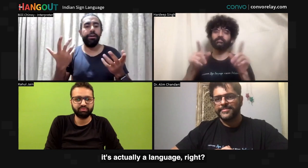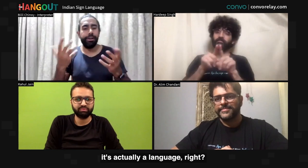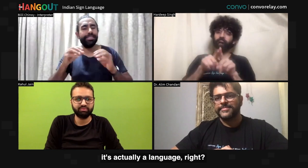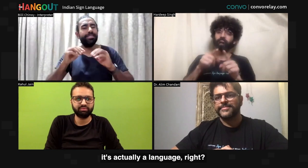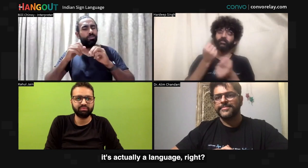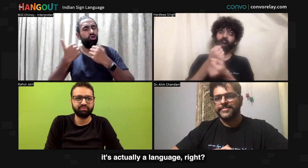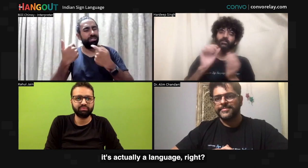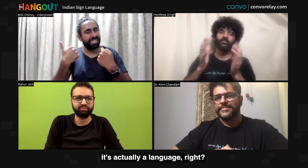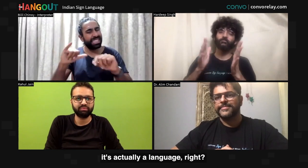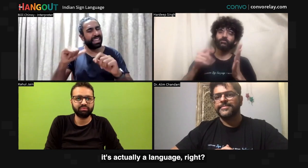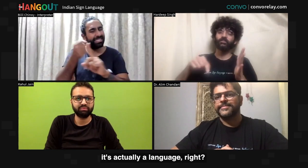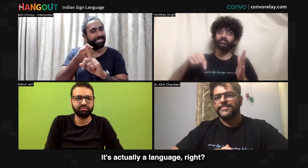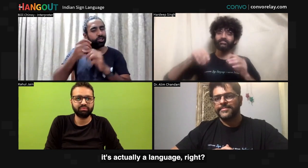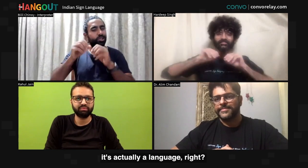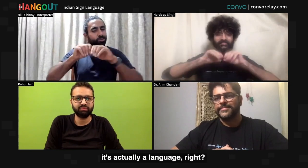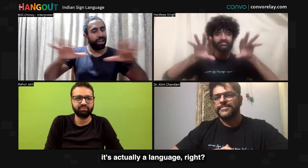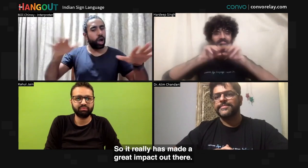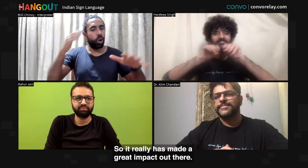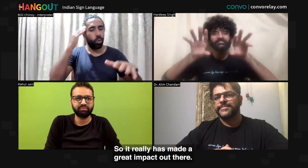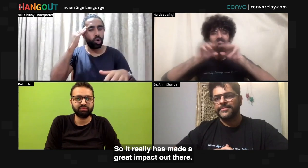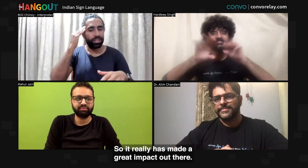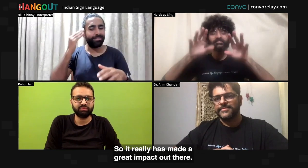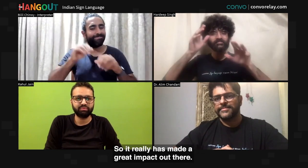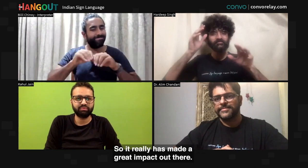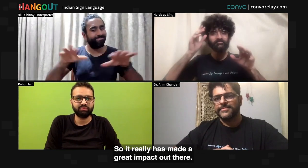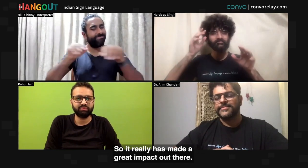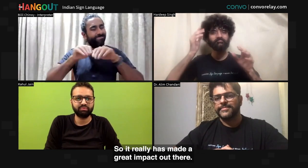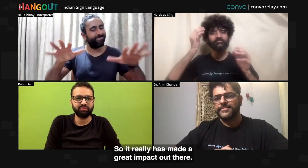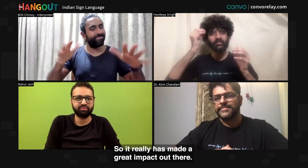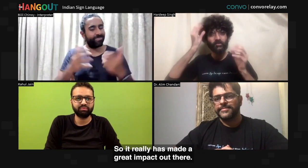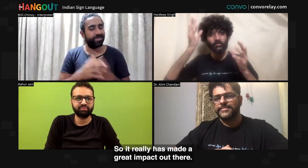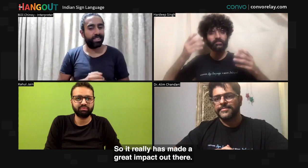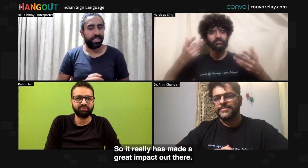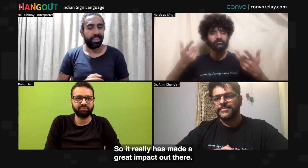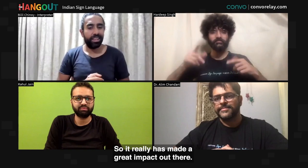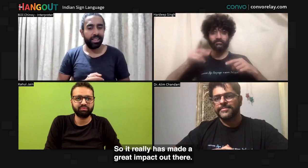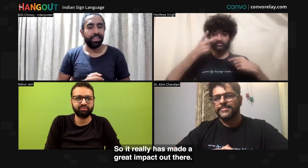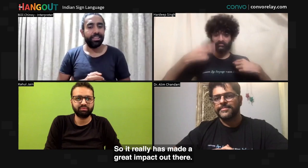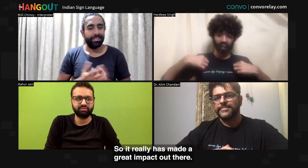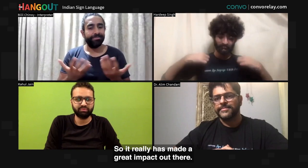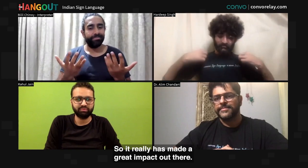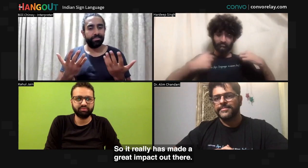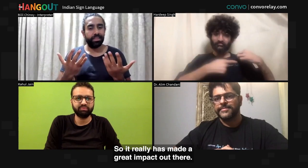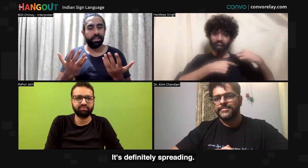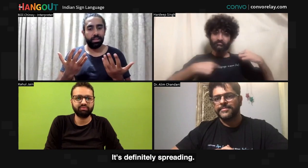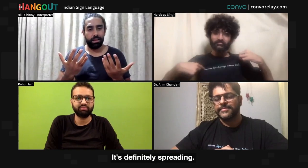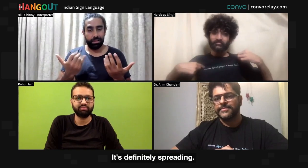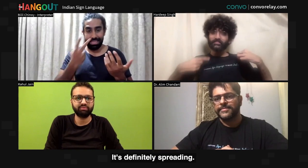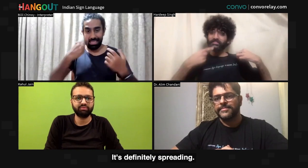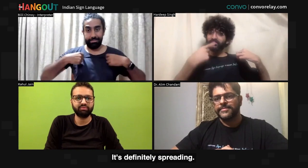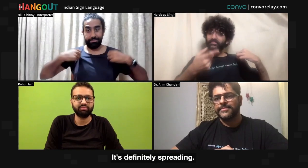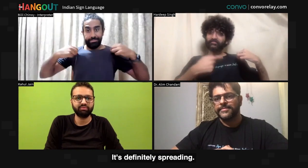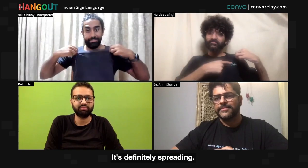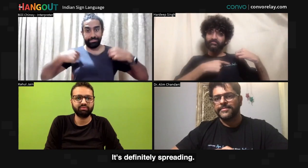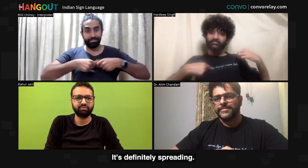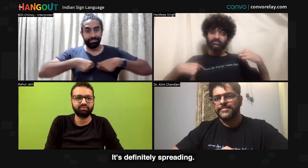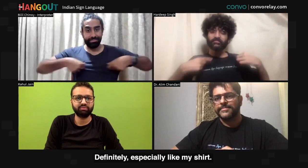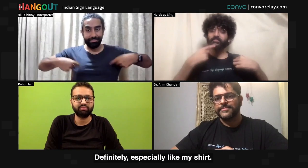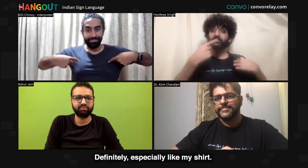It's actually a language, right? So it really has made a great impact out there. Um, it's definitely spreading, definitely,